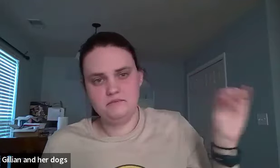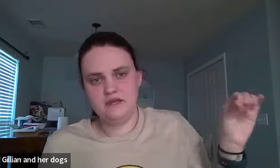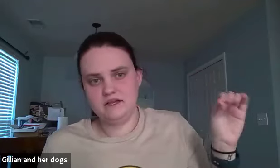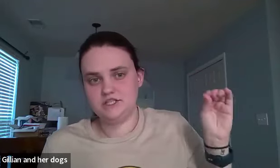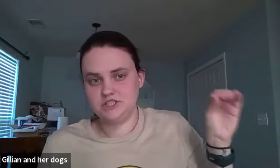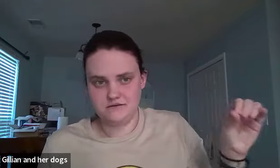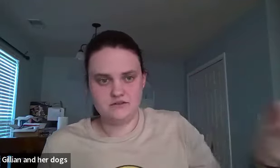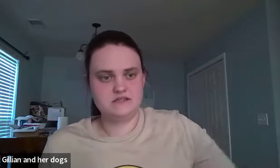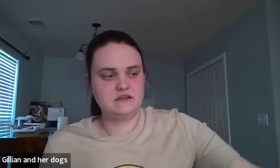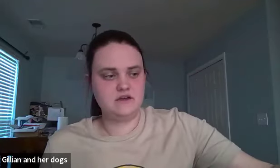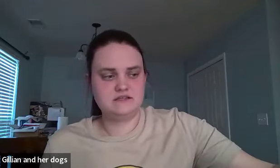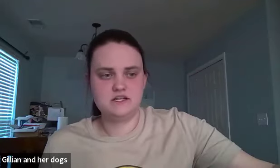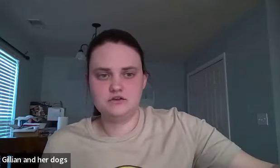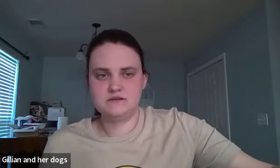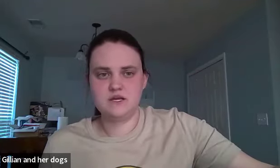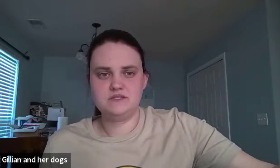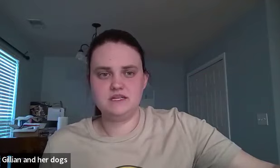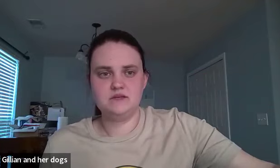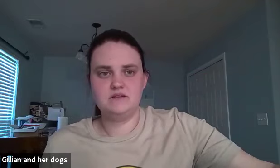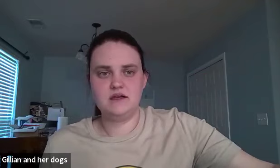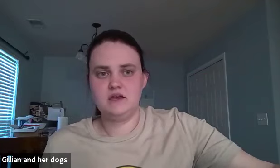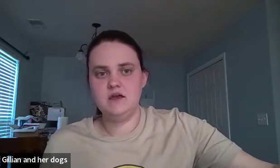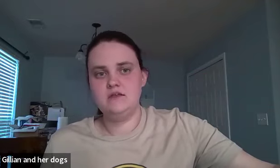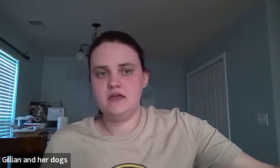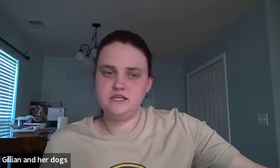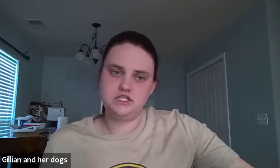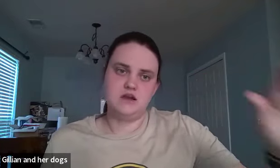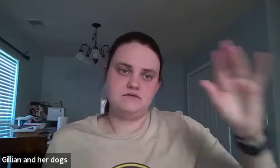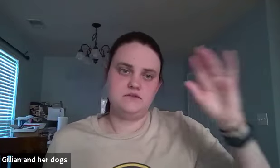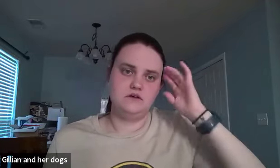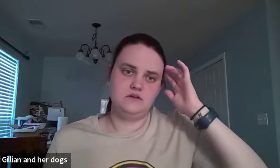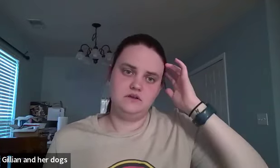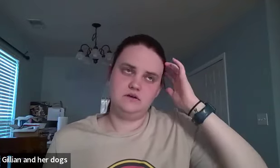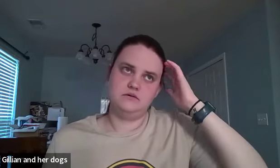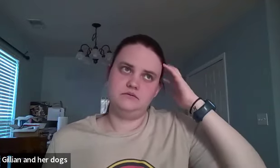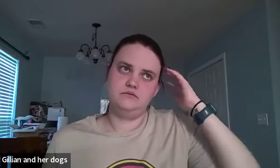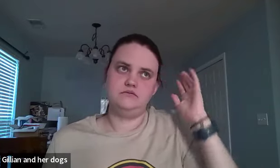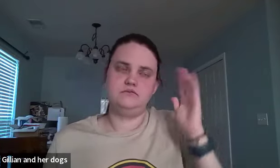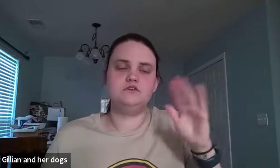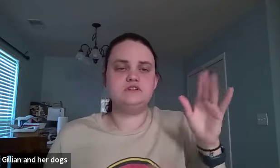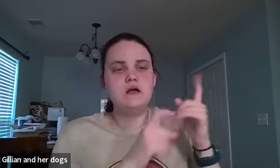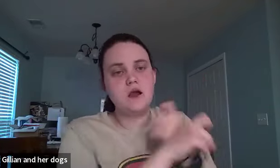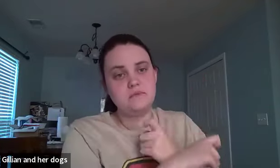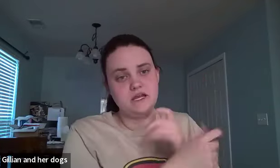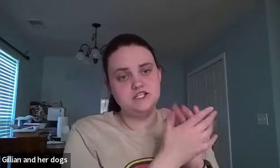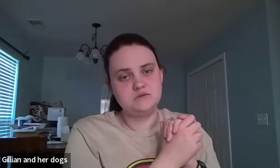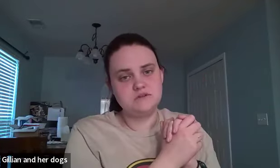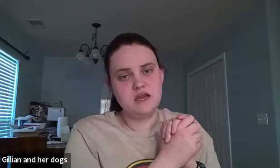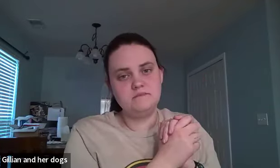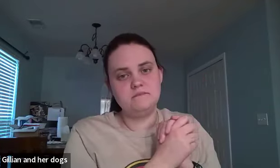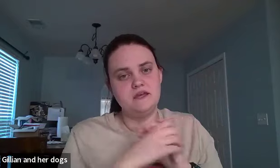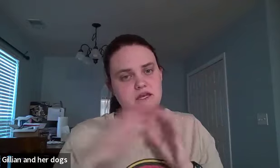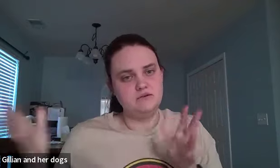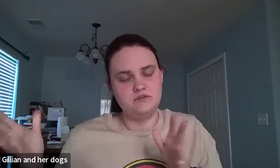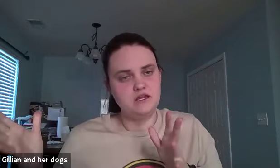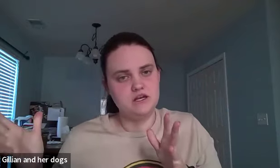with being like a chef or things like that. Because I know sometimes they can be like the head chef, there's a lot of complications with that. Again, with any